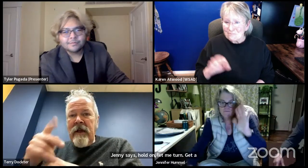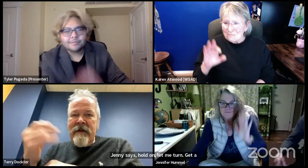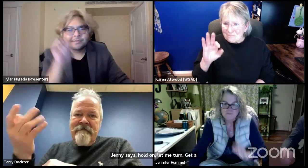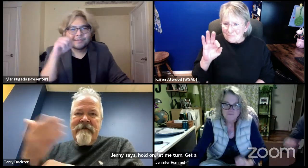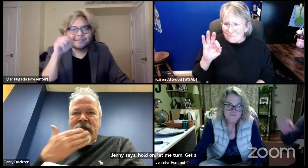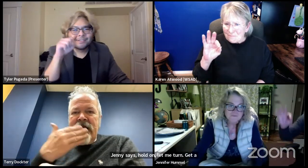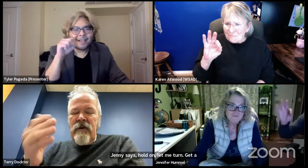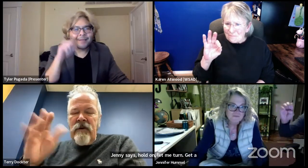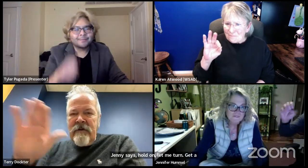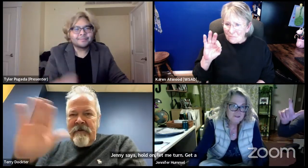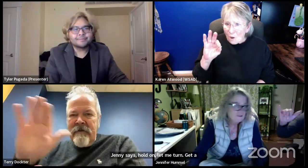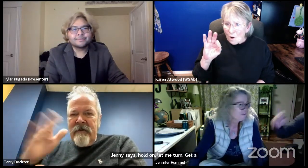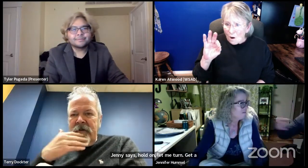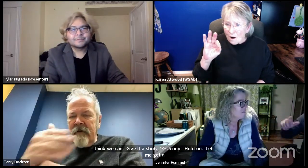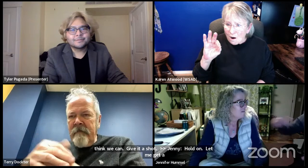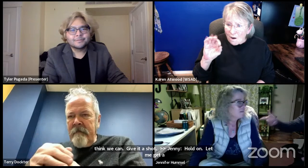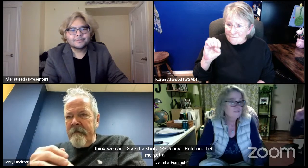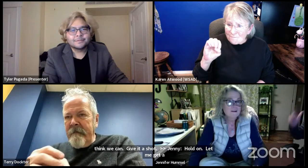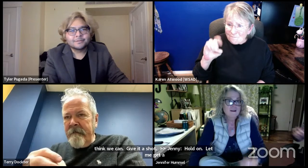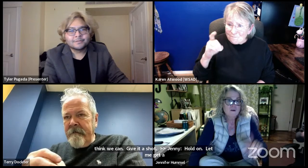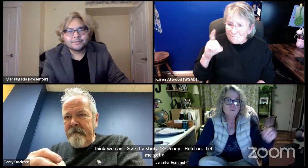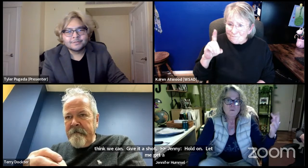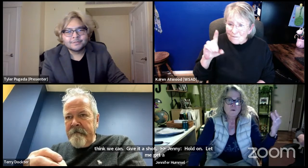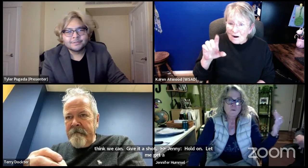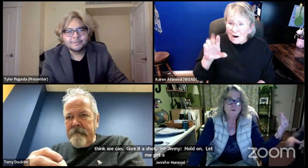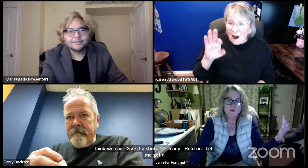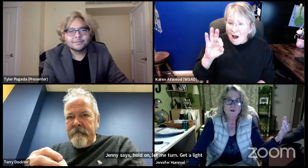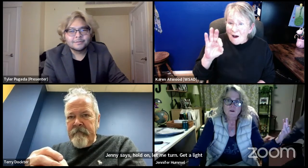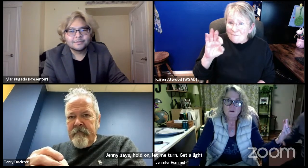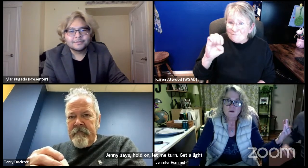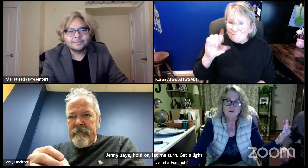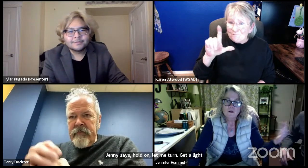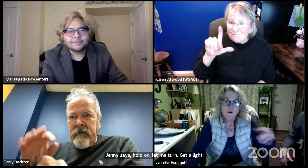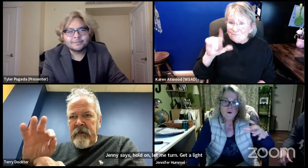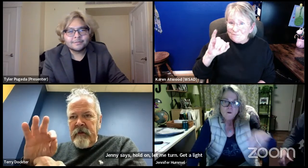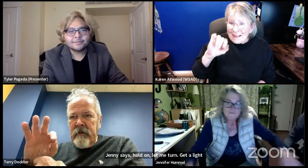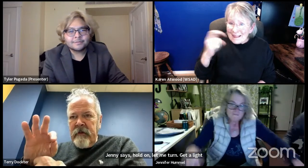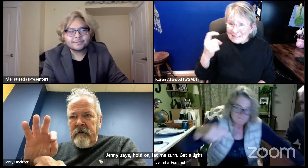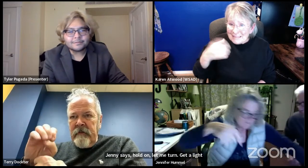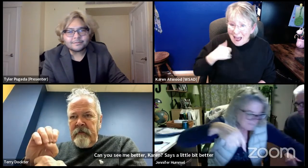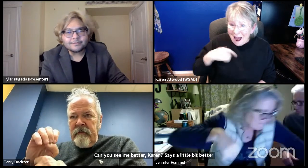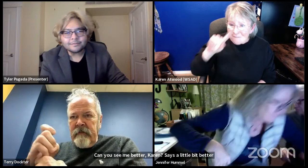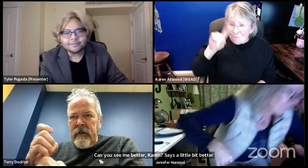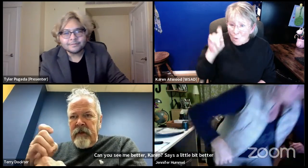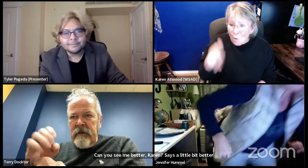Jennifer, okay, thank you. Tyler, you're welcome. Karen.